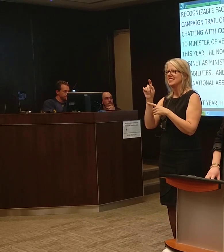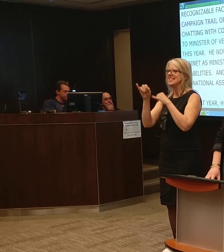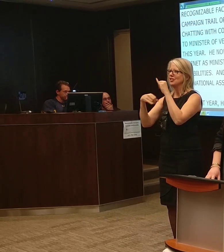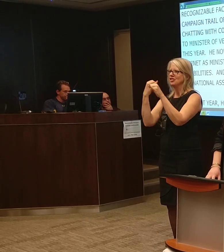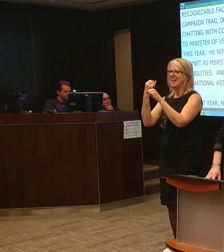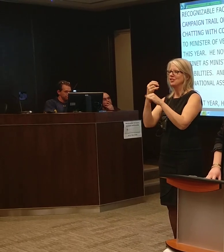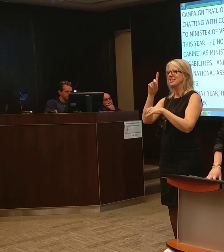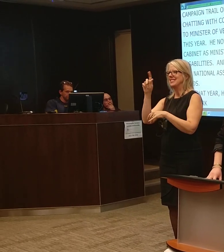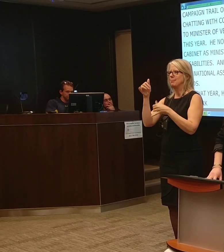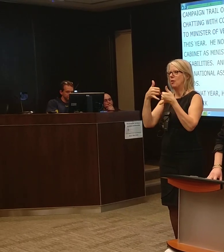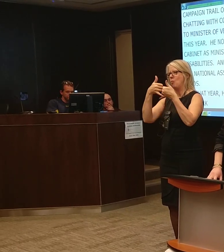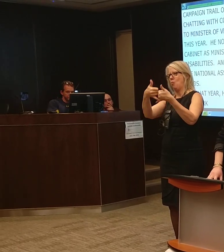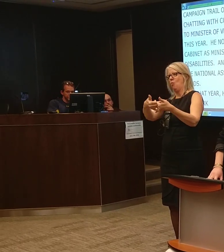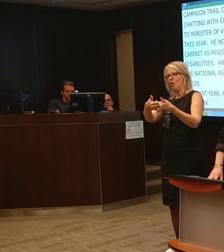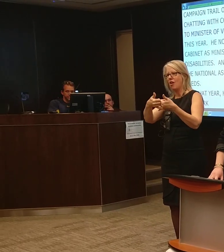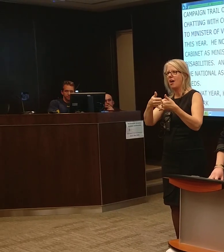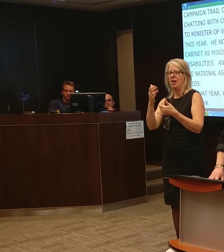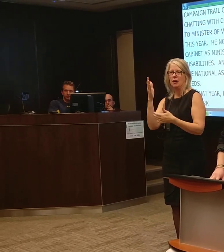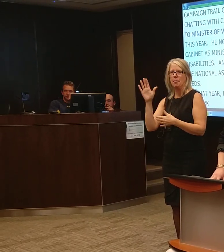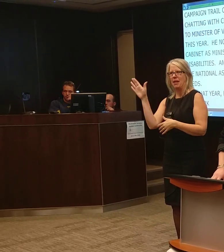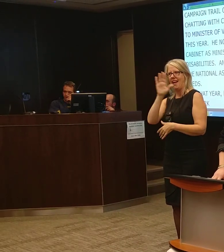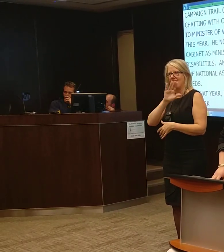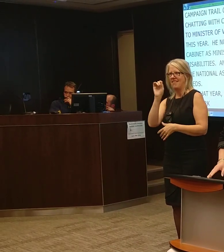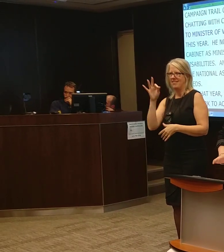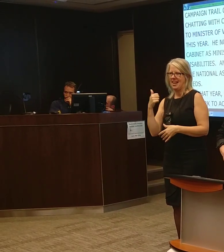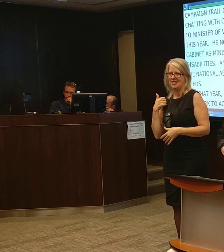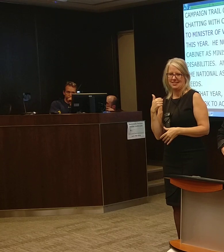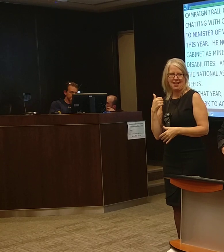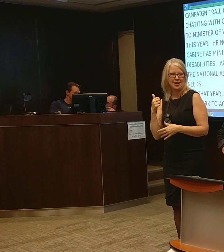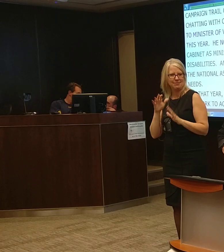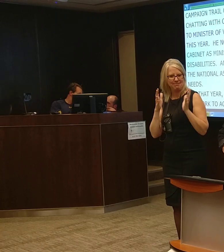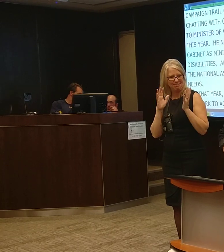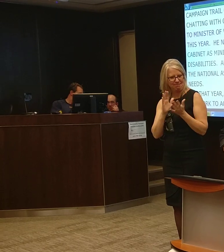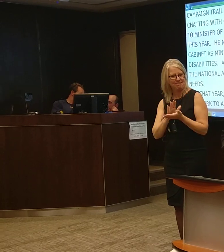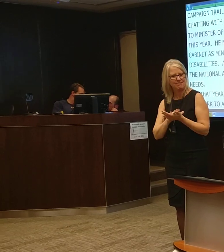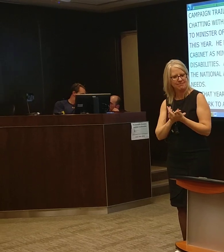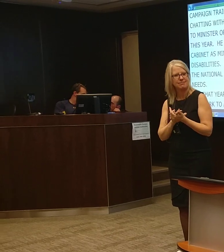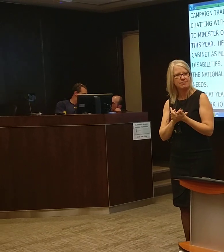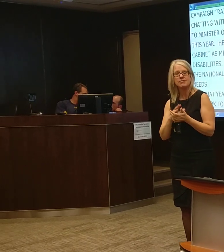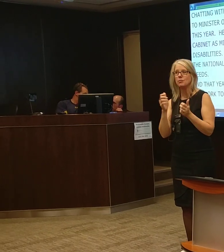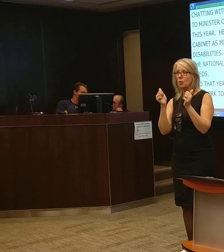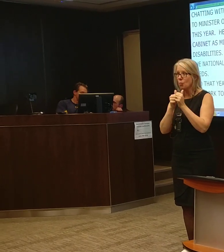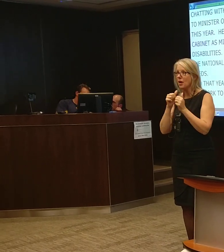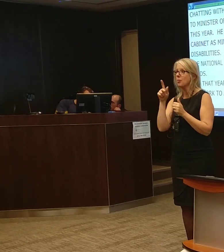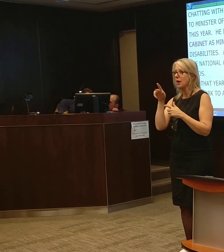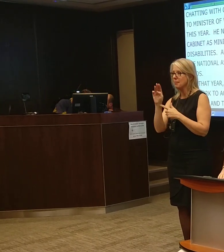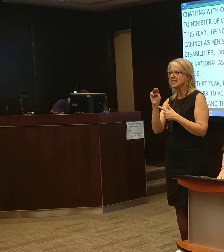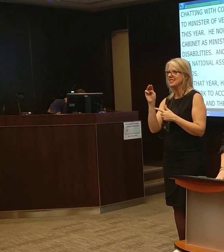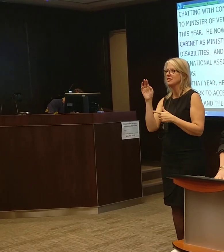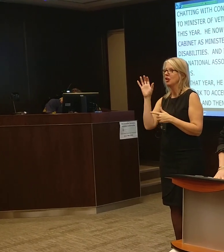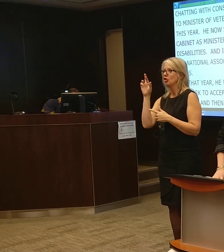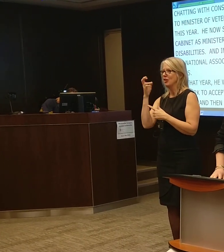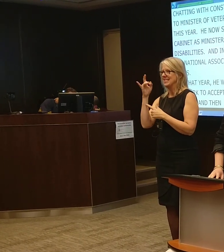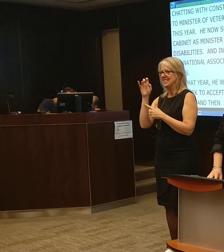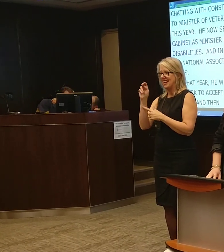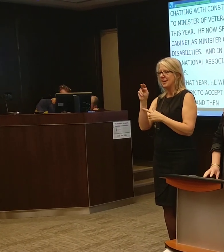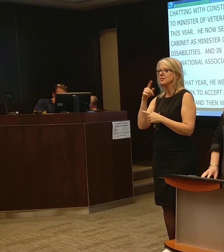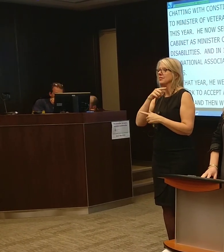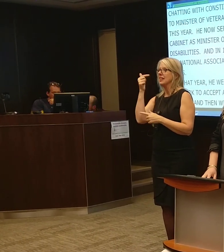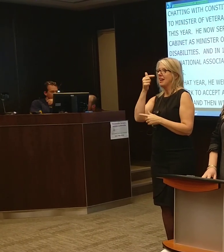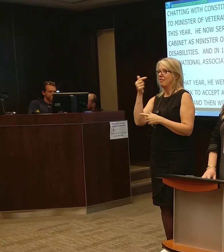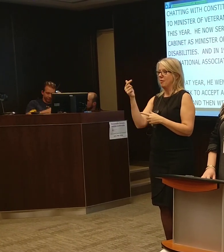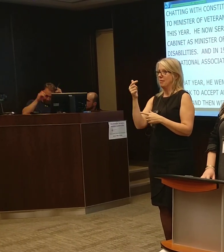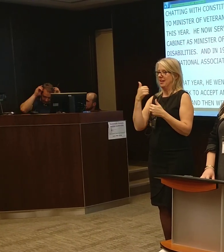International Disability Award on behalf of Canada. And then with Prime Minister Chrétien, the government of Canada received